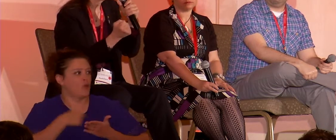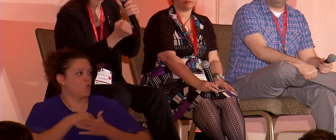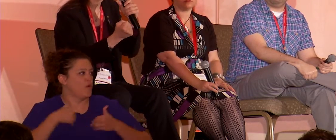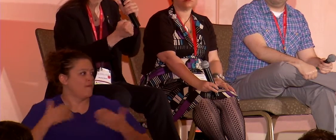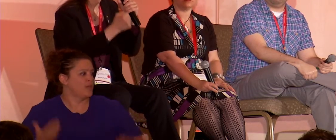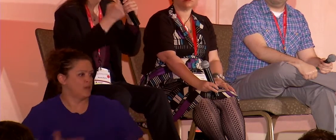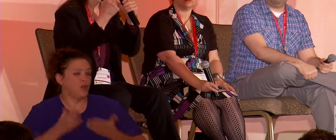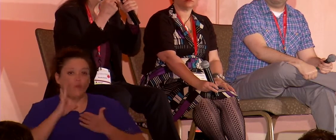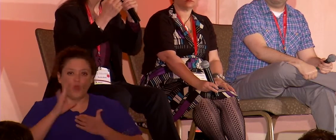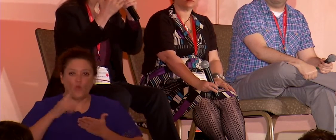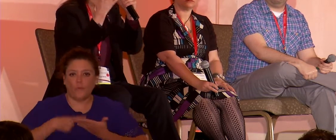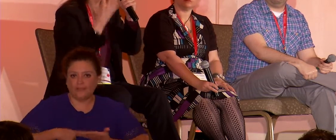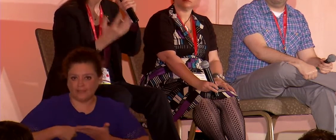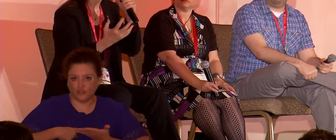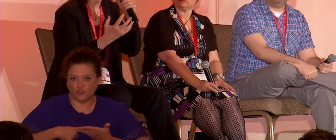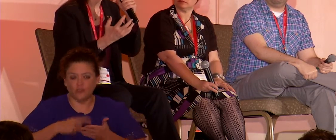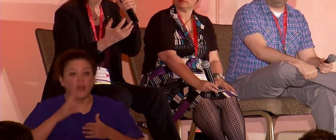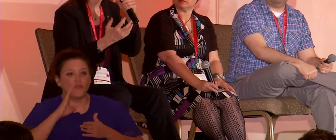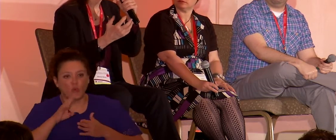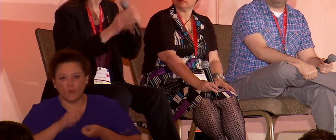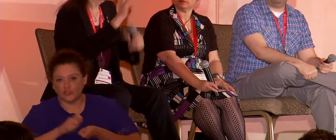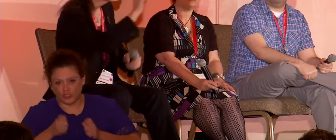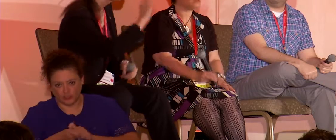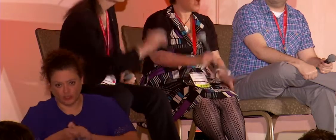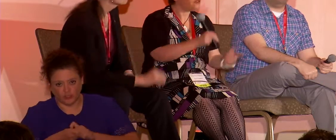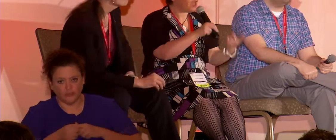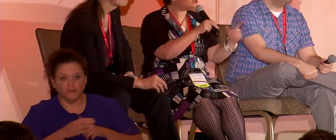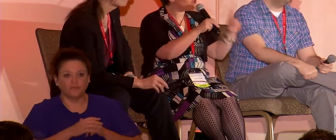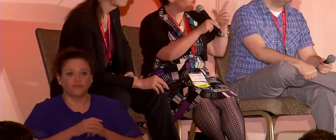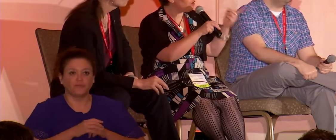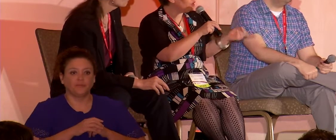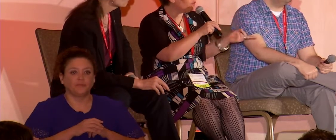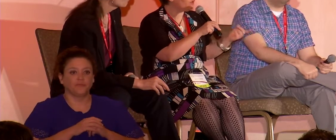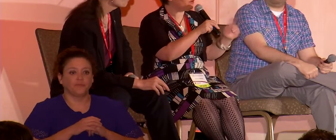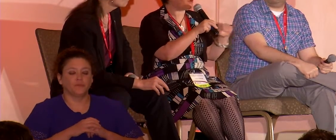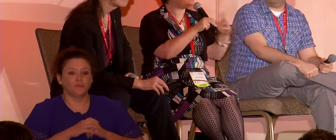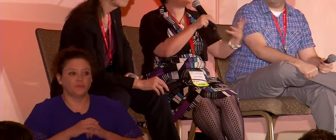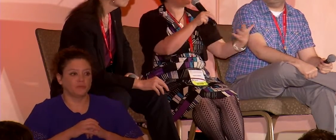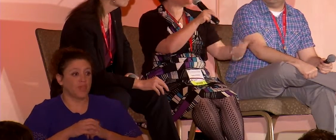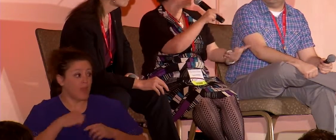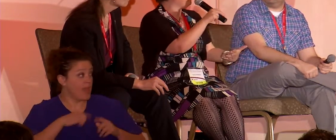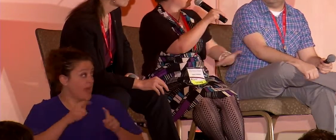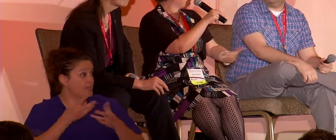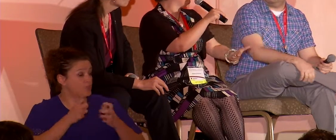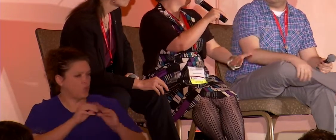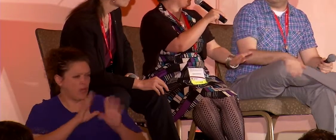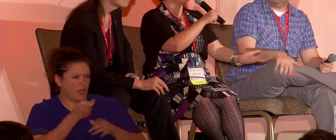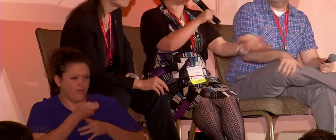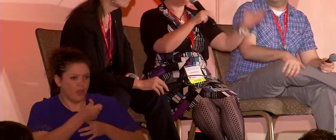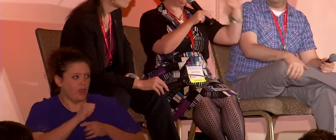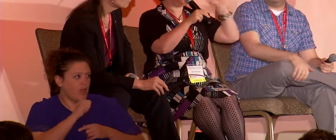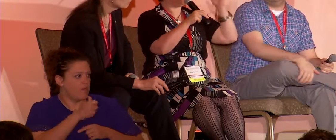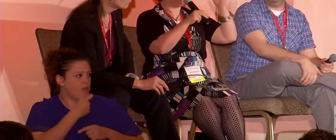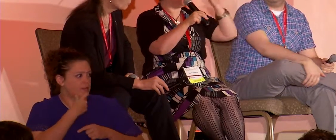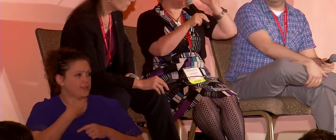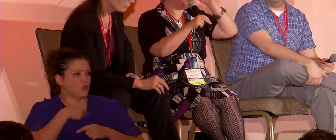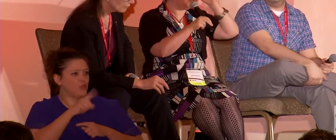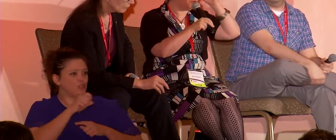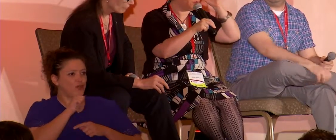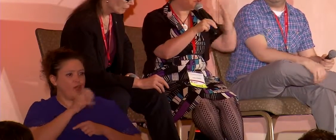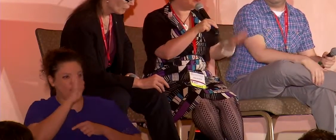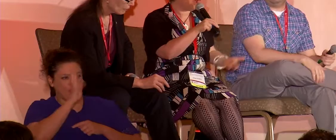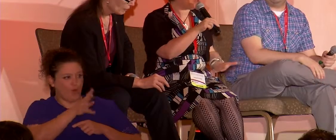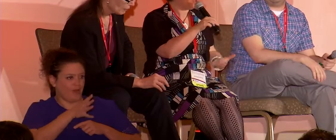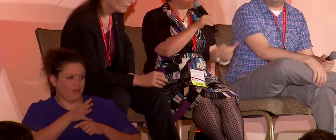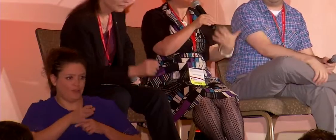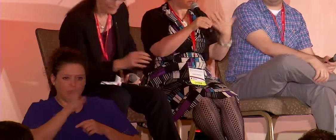will be discussions and there will be changes. I actually just want to clarify really quick. I'm definitely not saying we shouldn't be brash. Anybody who knows me knows